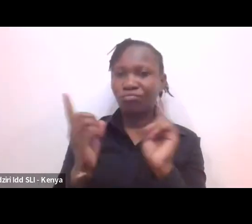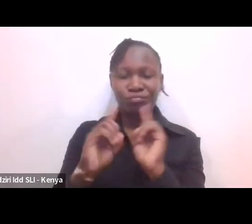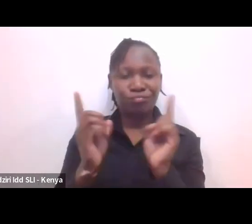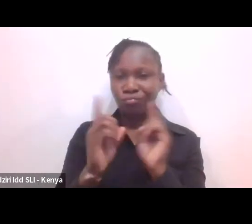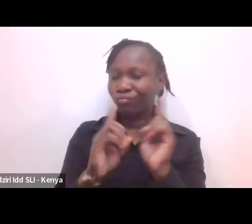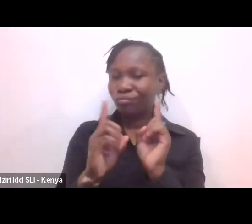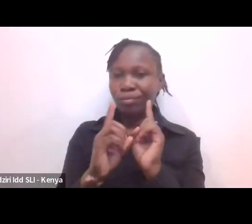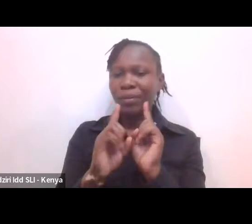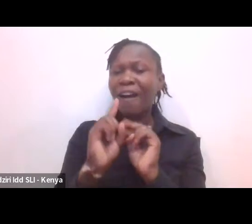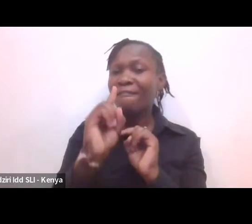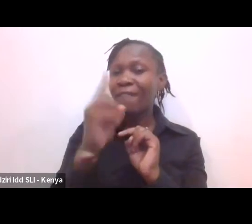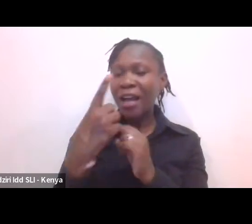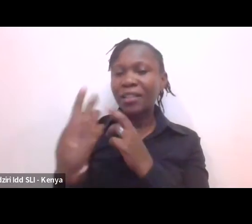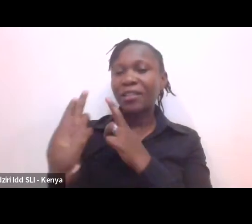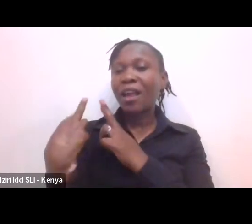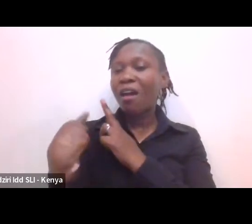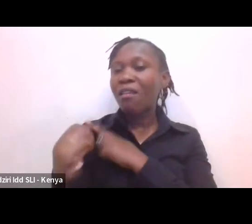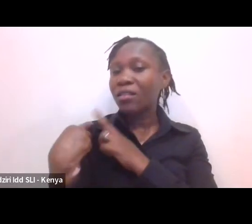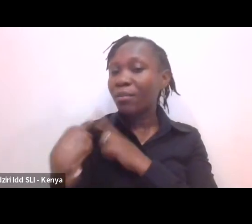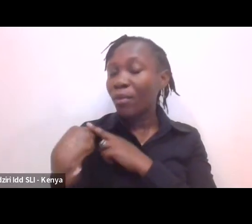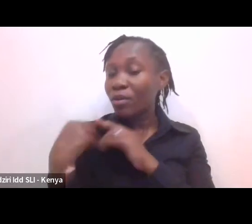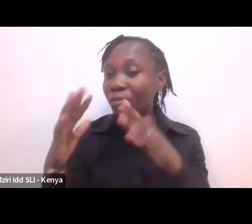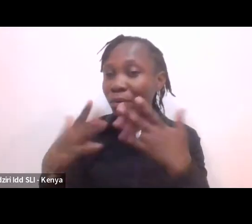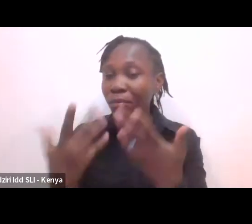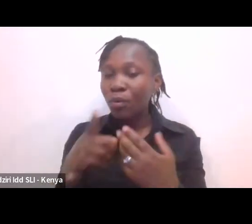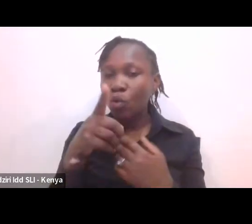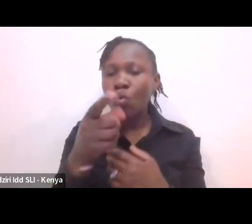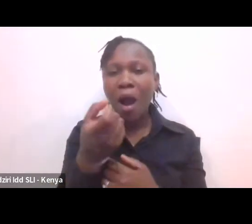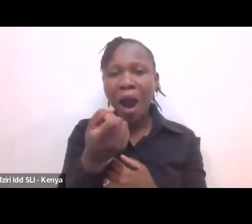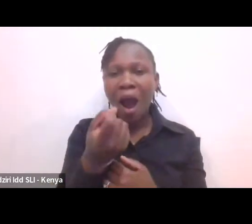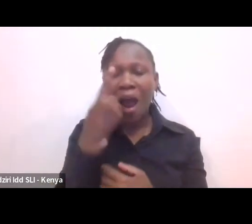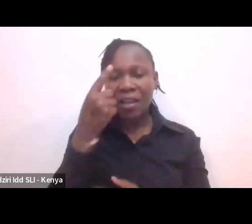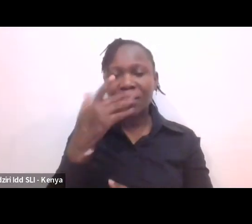task is to understand my students.